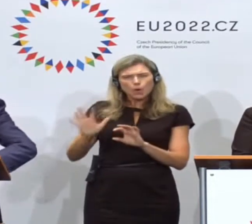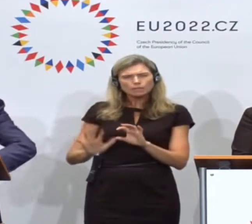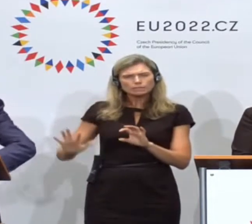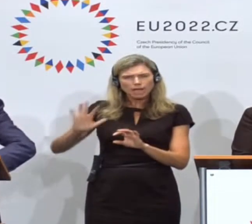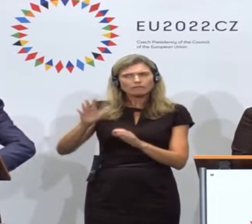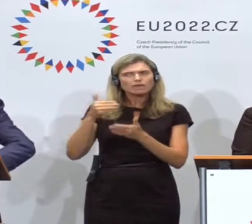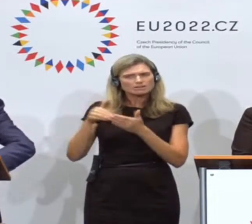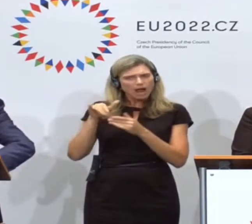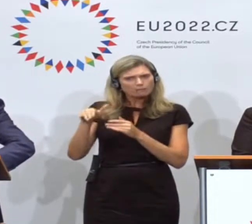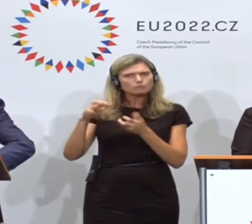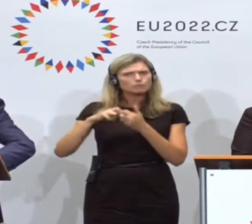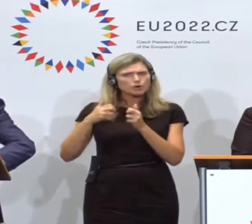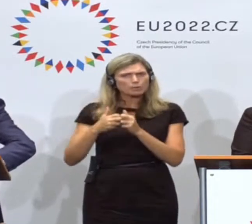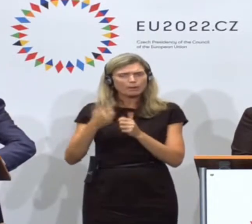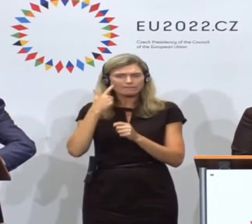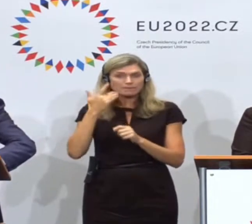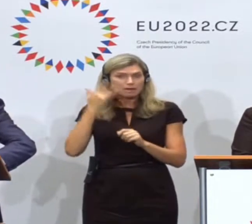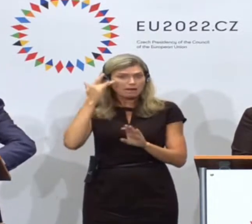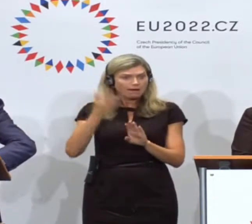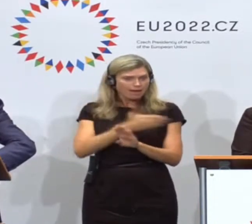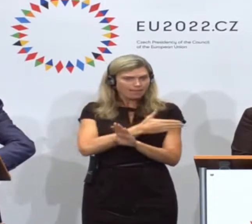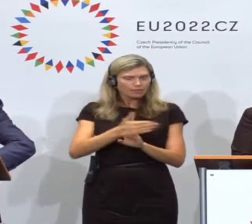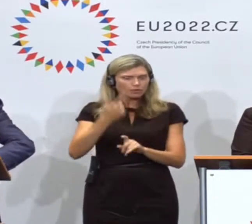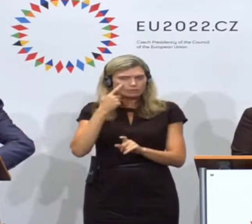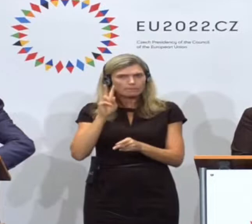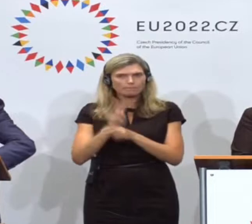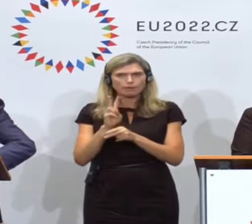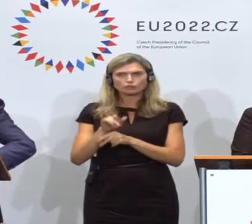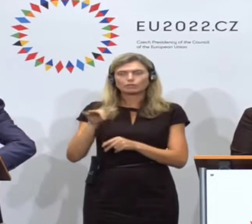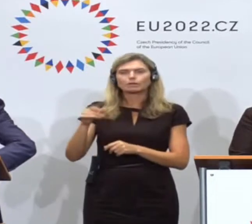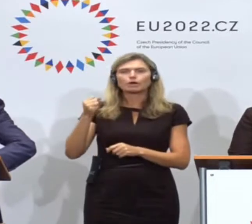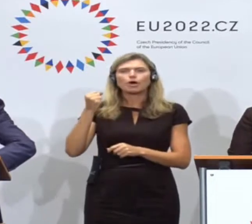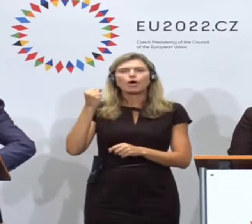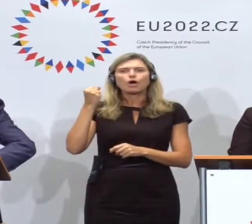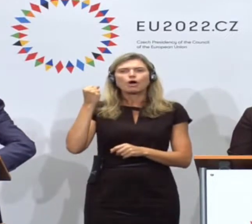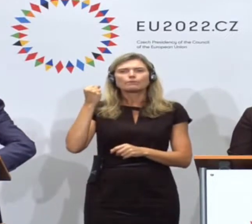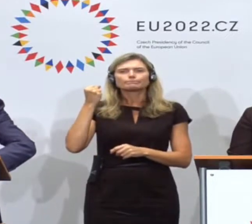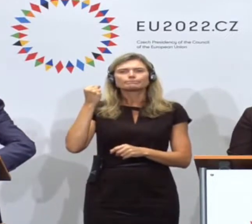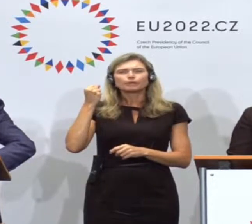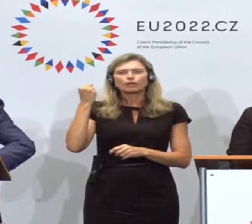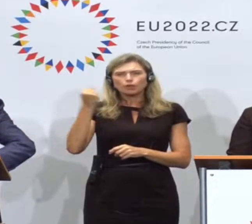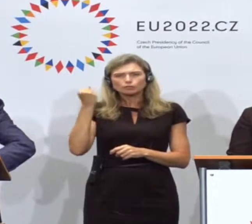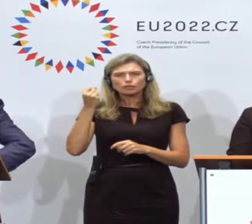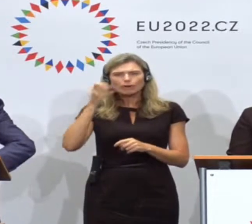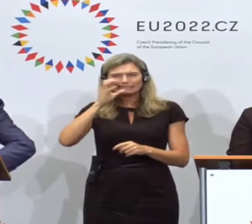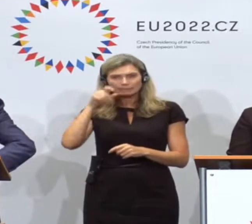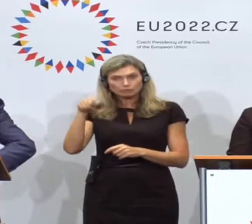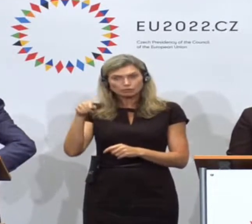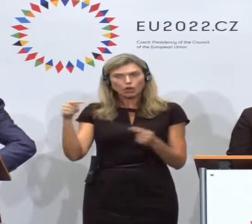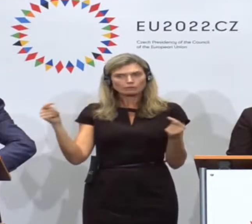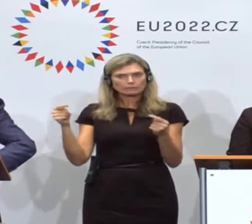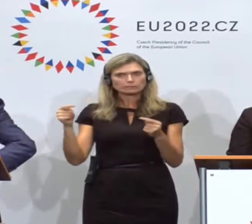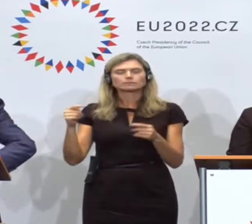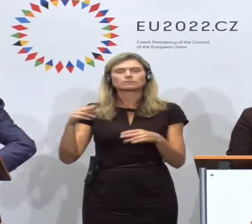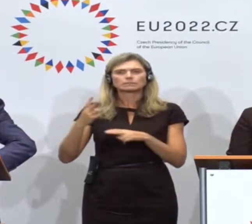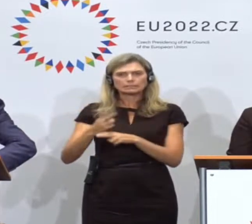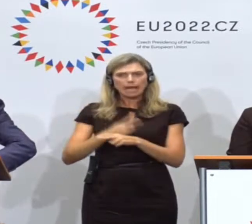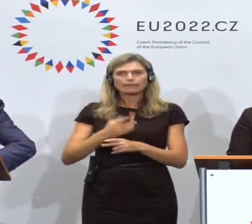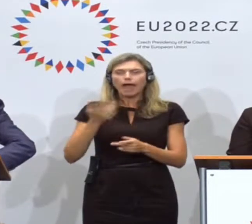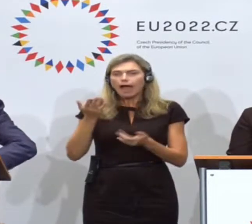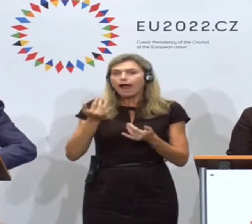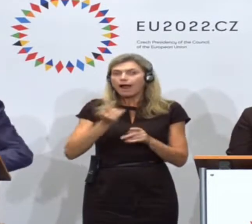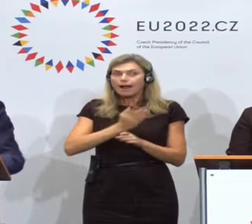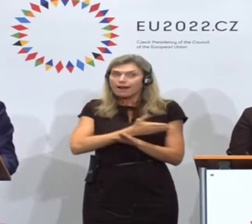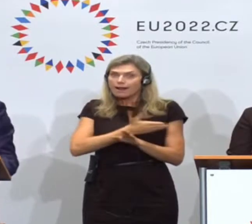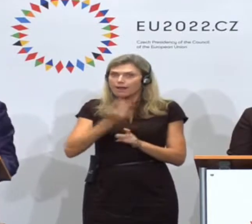Serbia, and I am very happy, as you know, that this talks has been very fruitful also. The role of Operation Althea